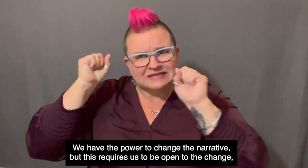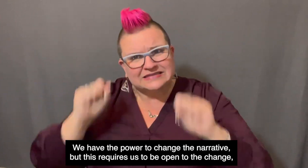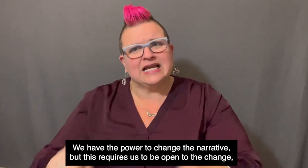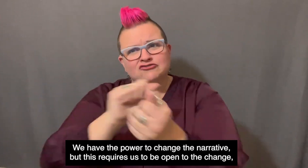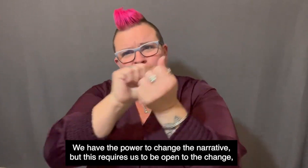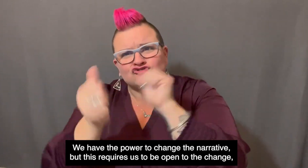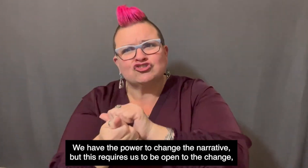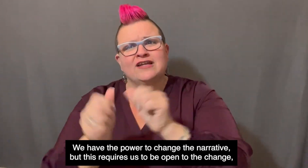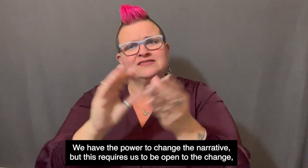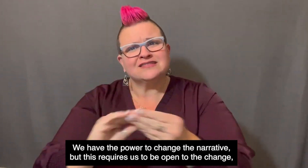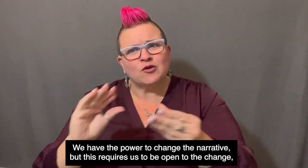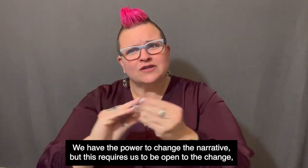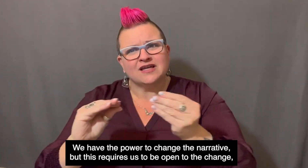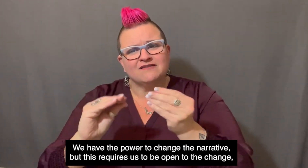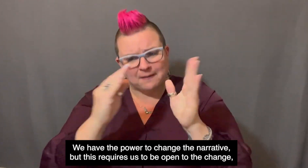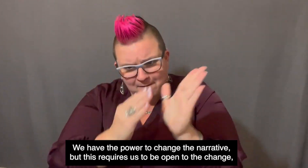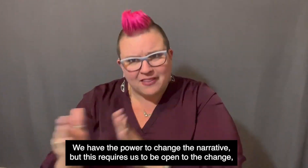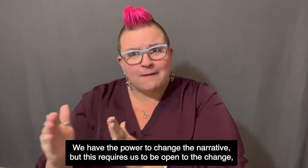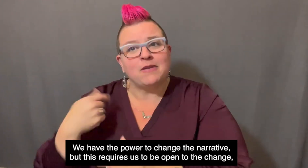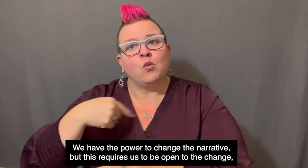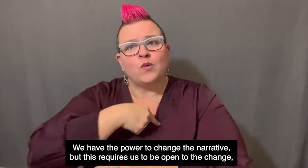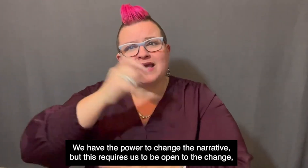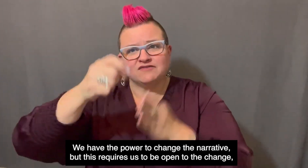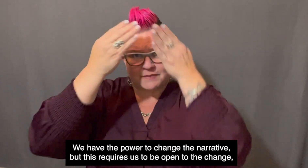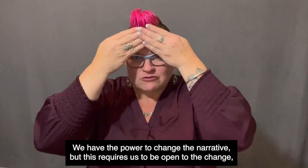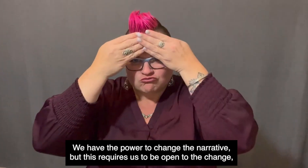to change the narrative, but this requires us to be